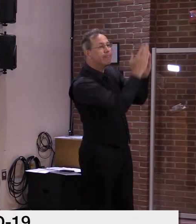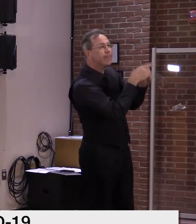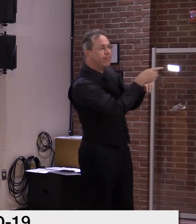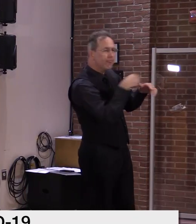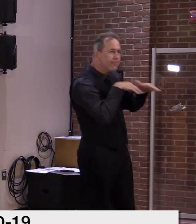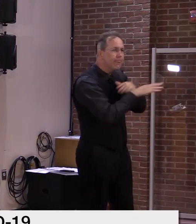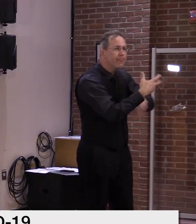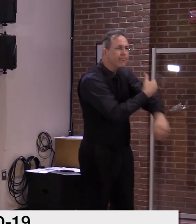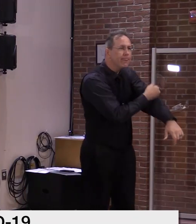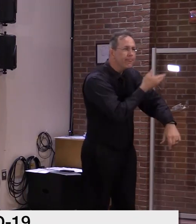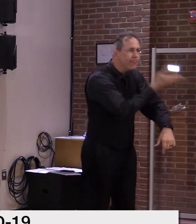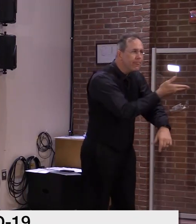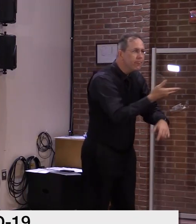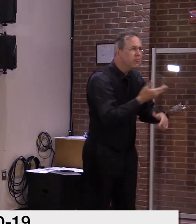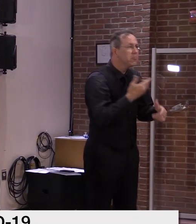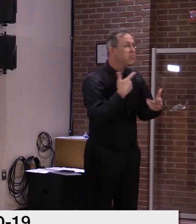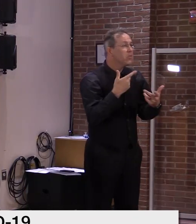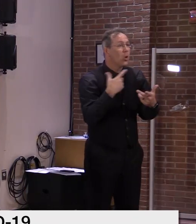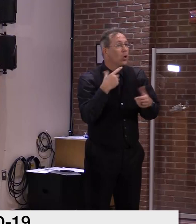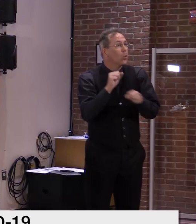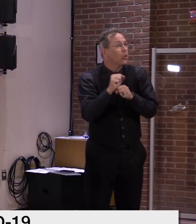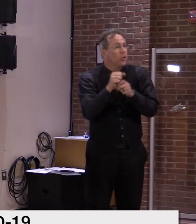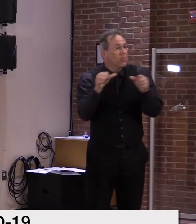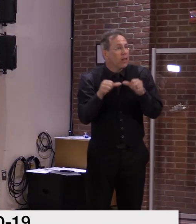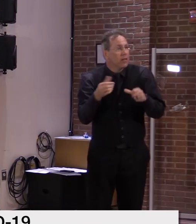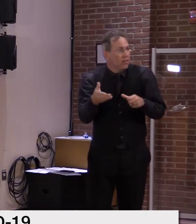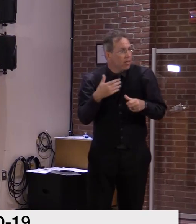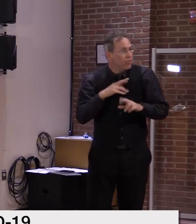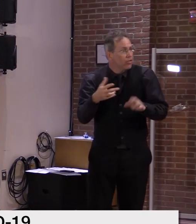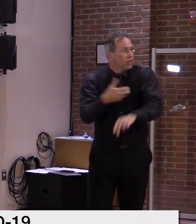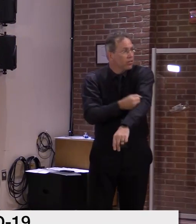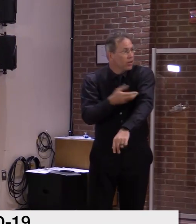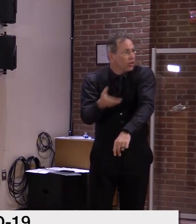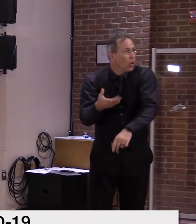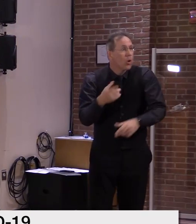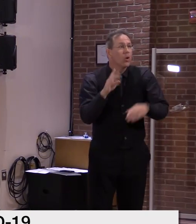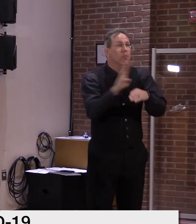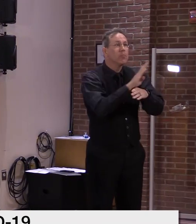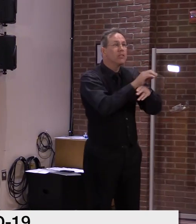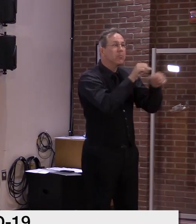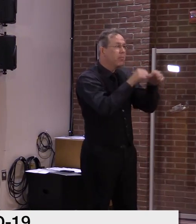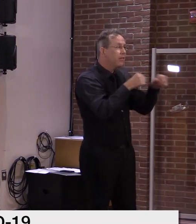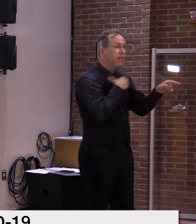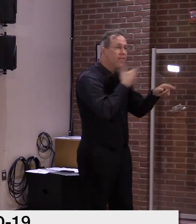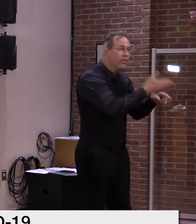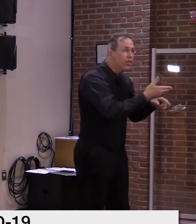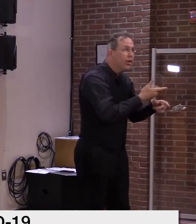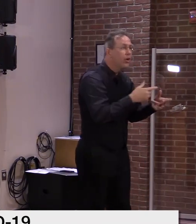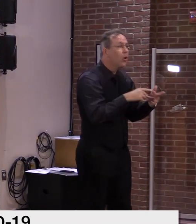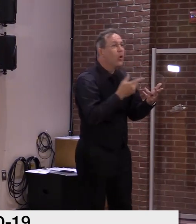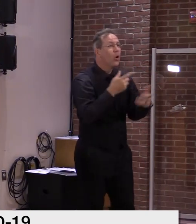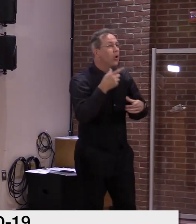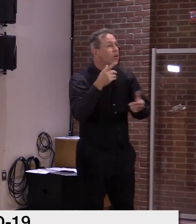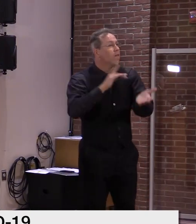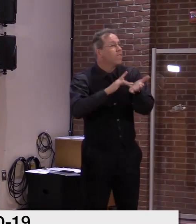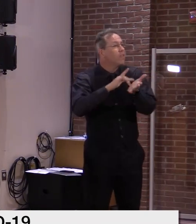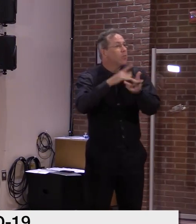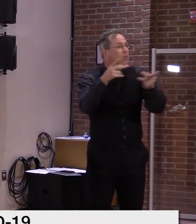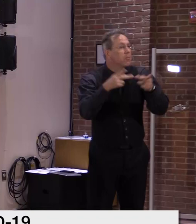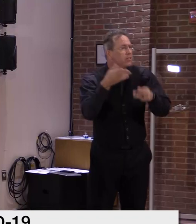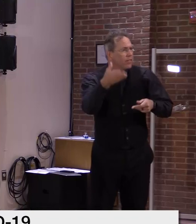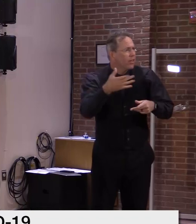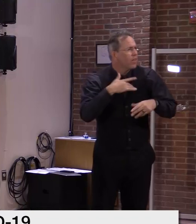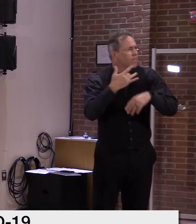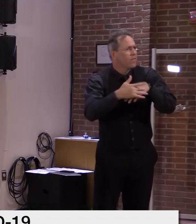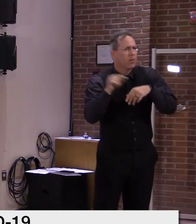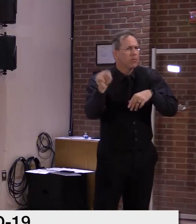restaurants, employees at various workplaces. We're going to go, and obviously the numbers that we will